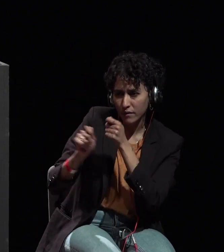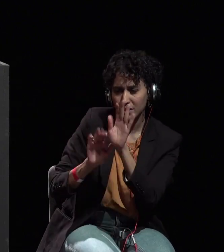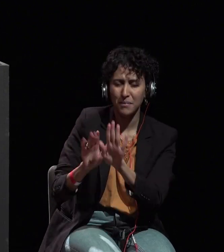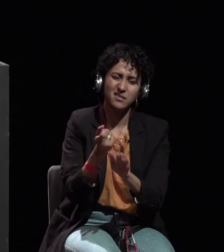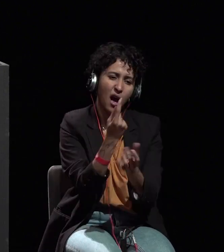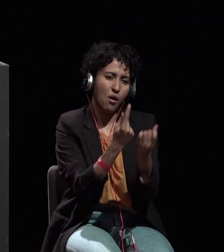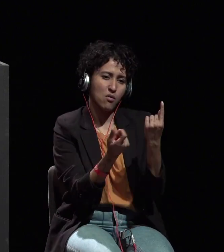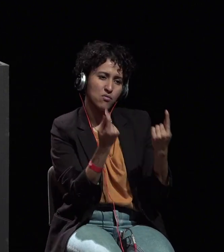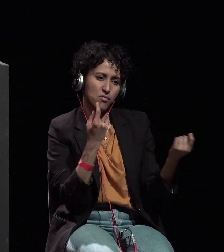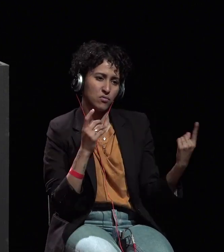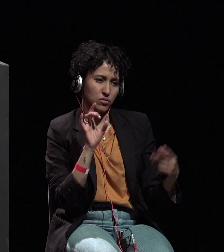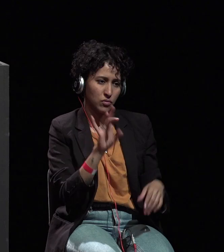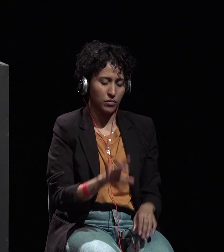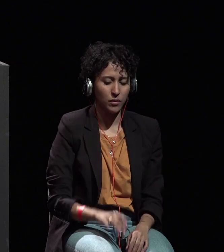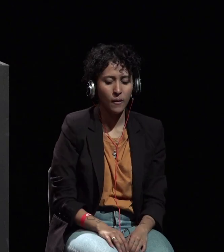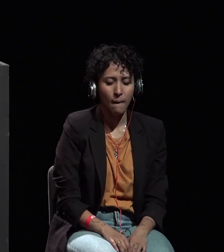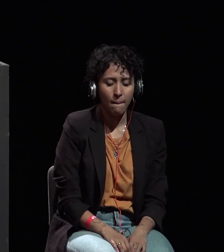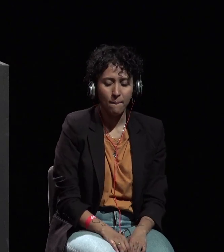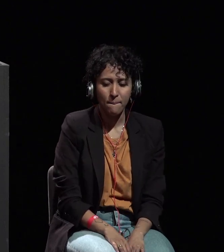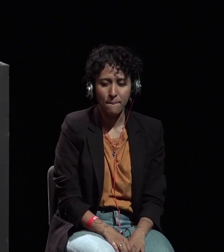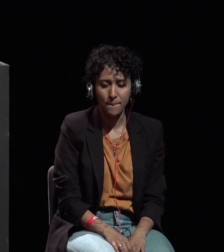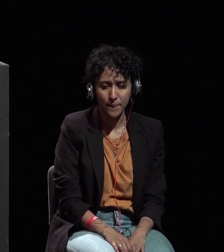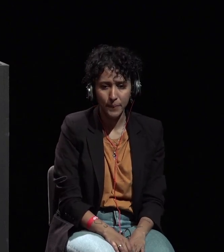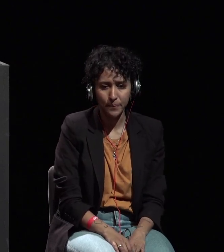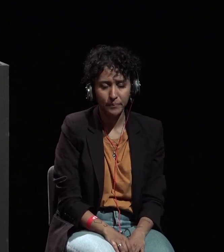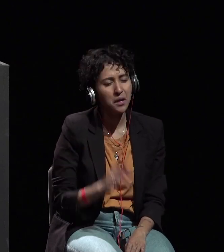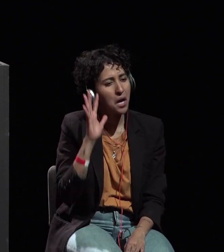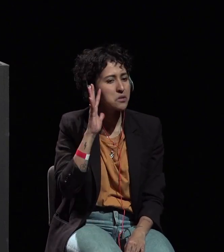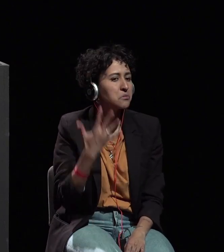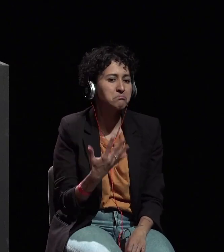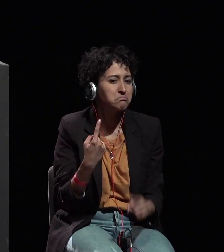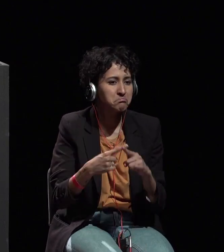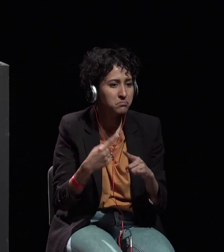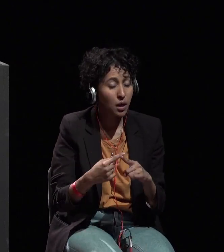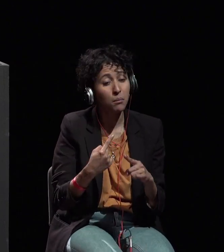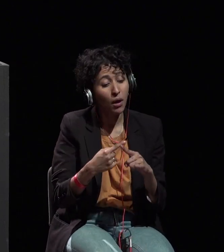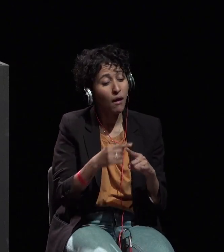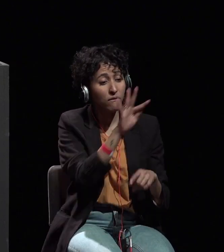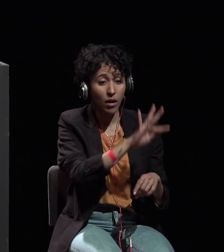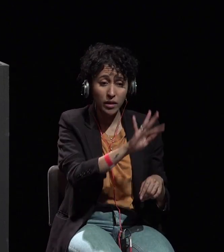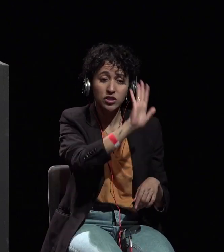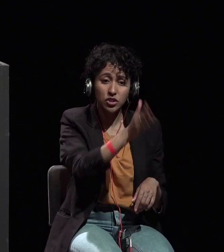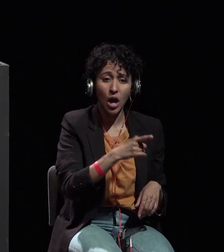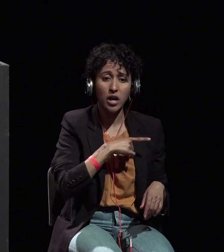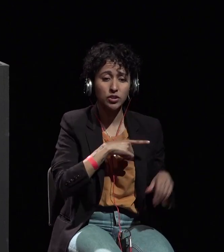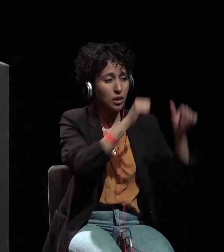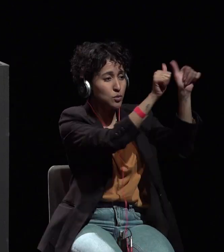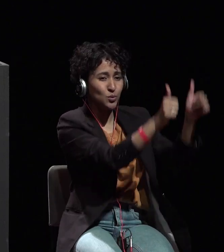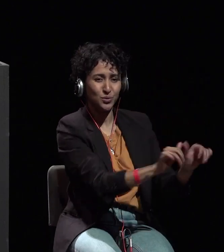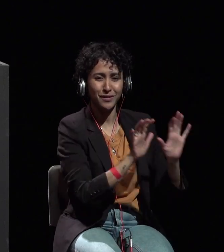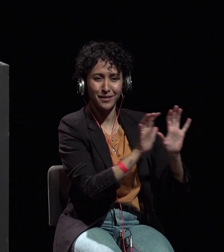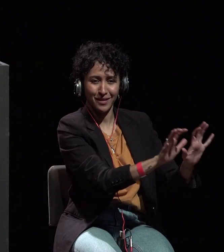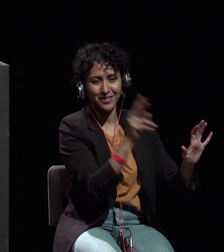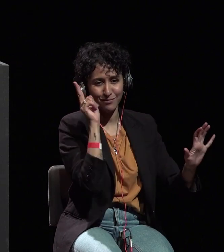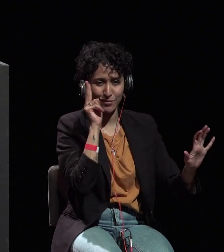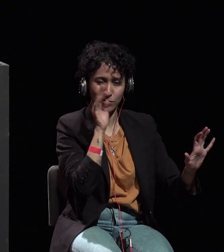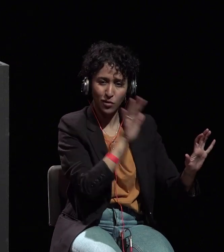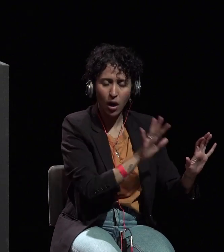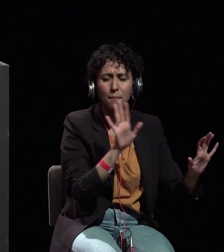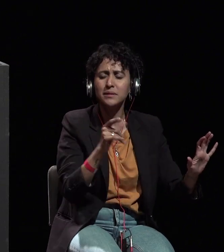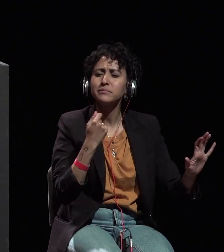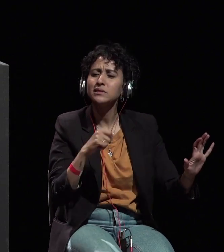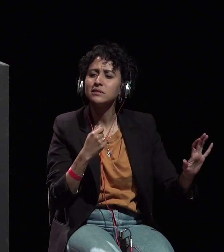our campus already had a monument to missionary history as part of its landscape, it was necessary to tilt our balance more toward Kanaka